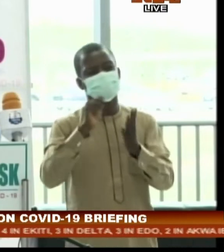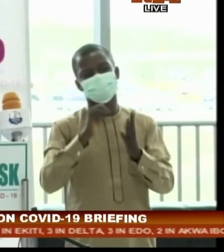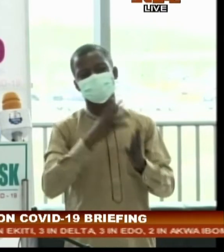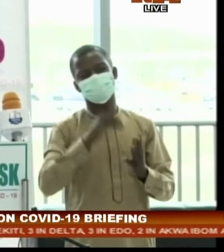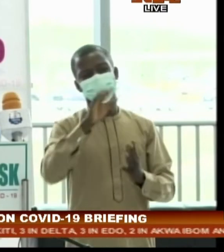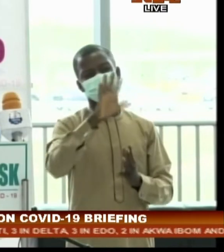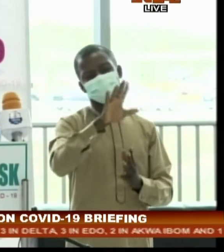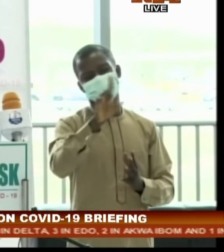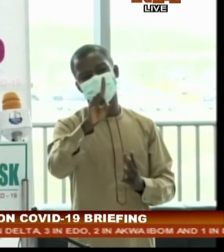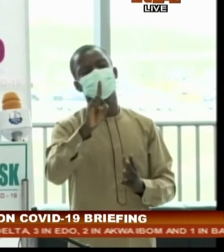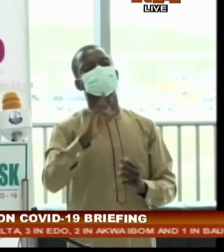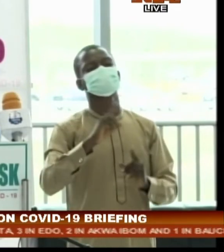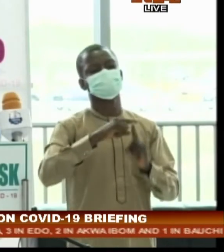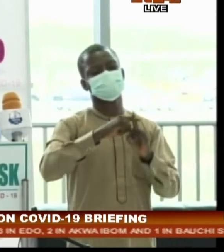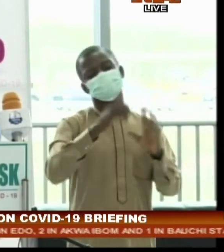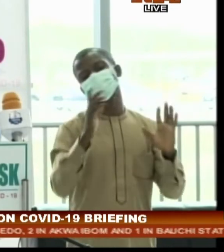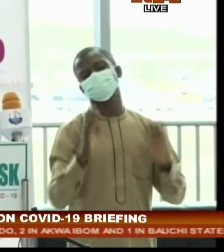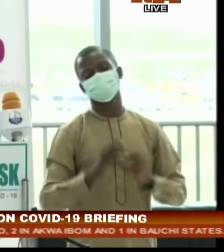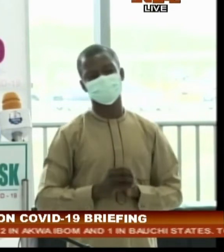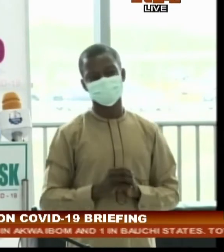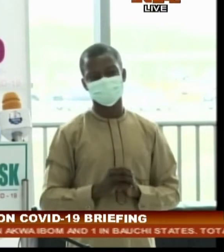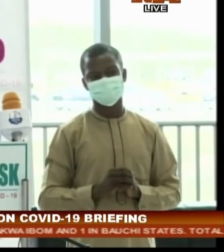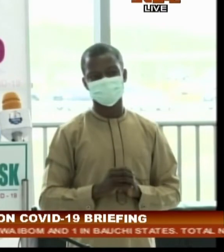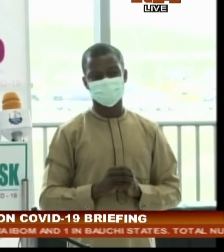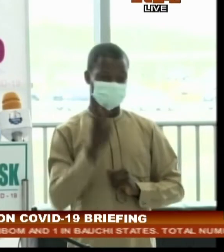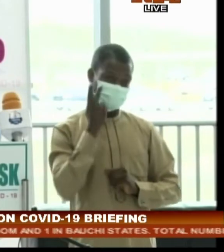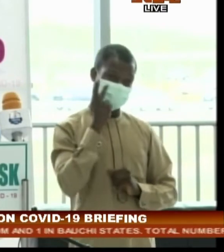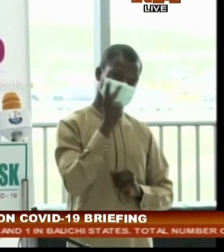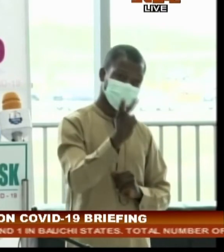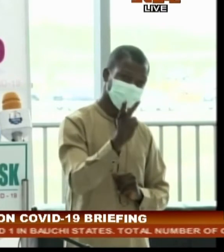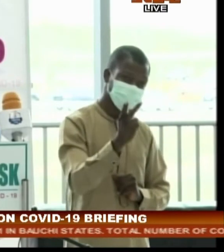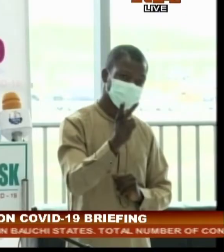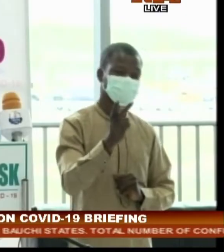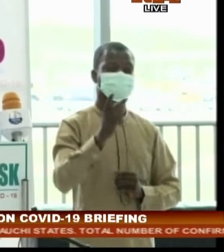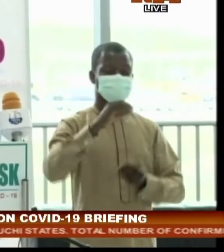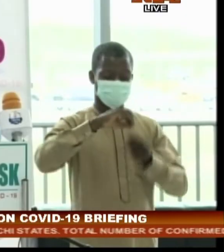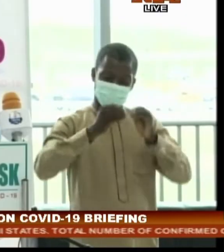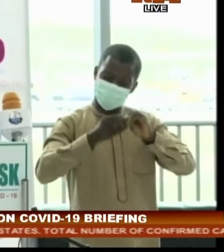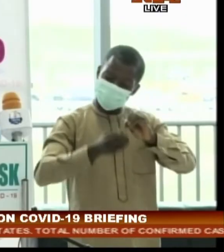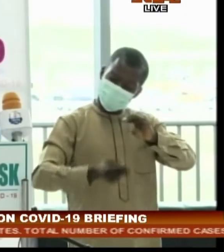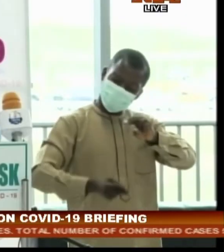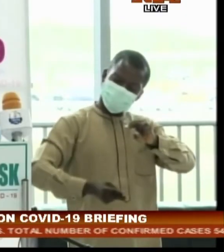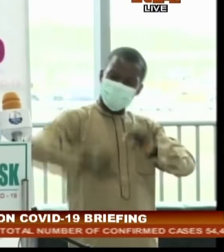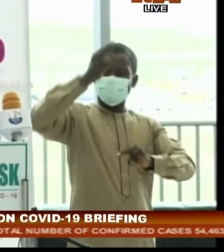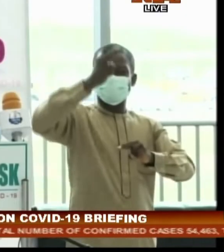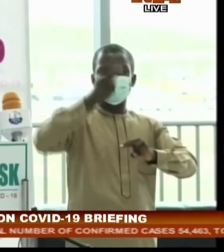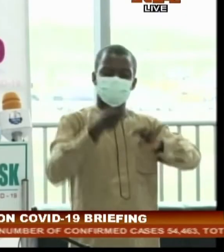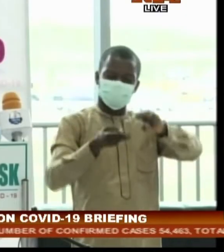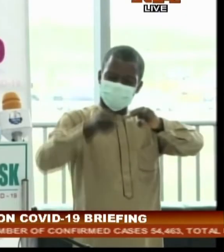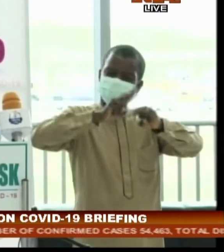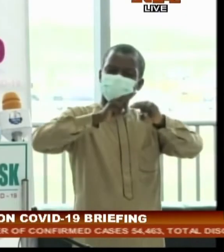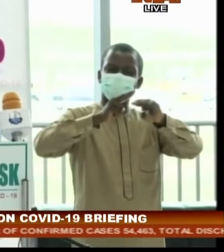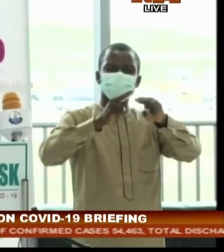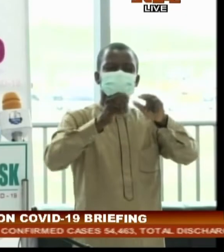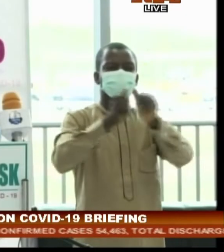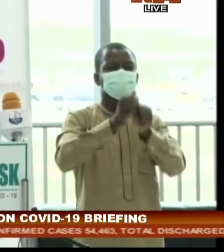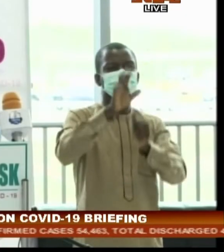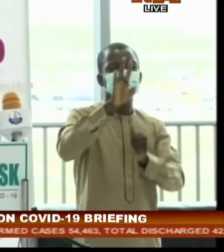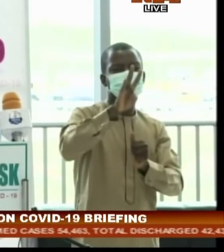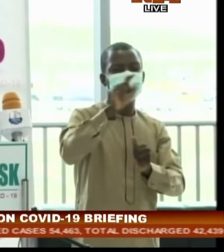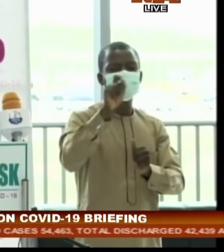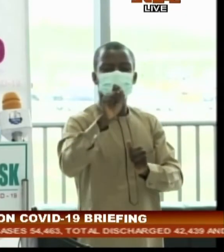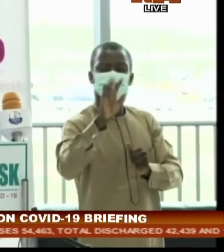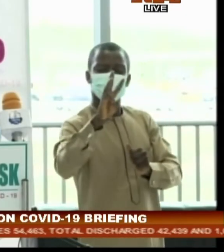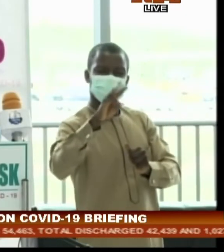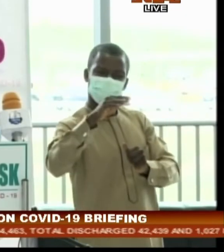25,892,051 cases. So there was an absolute increase of 7.6 million